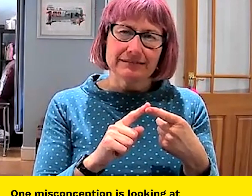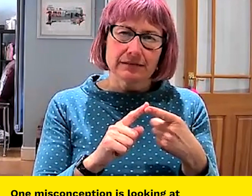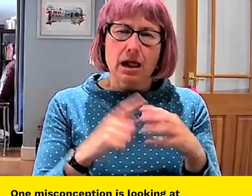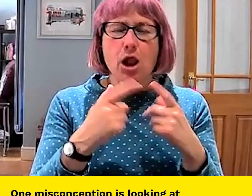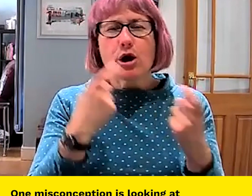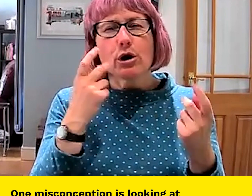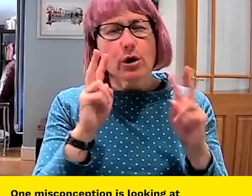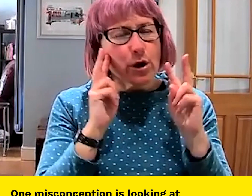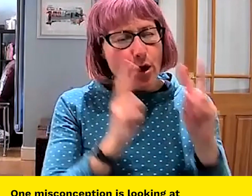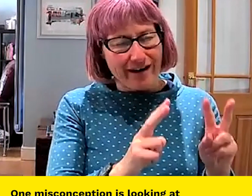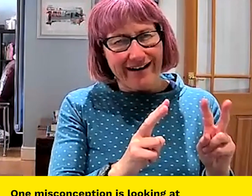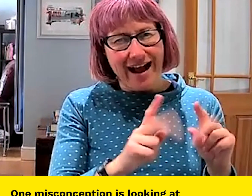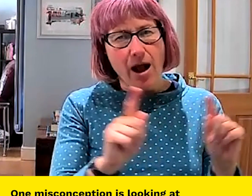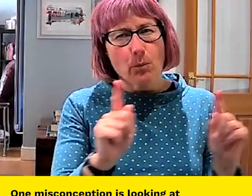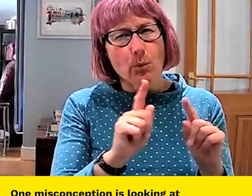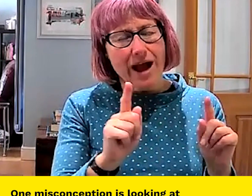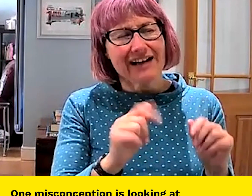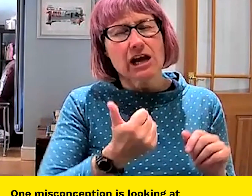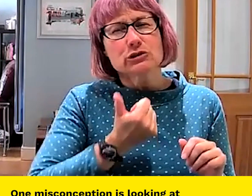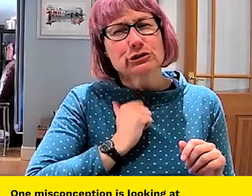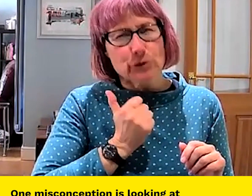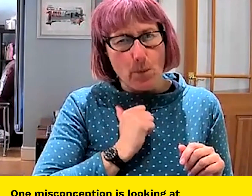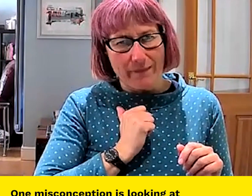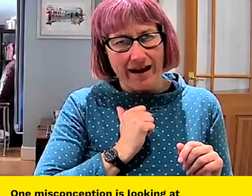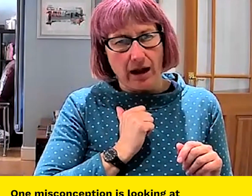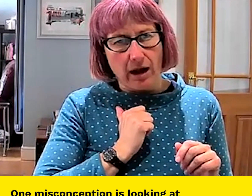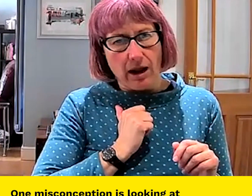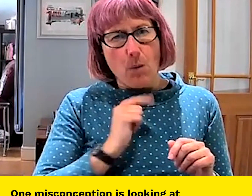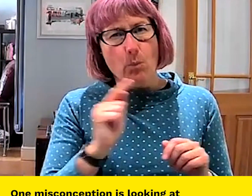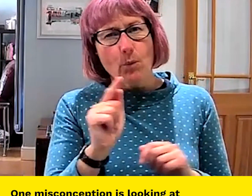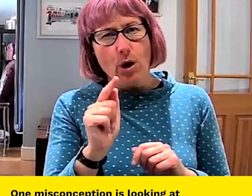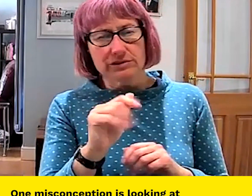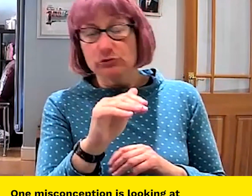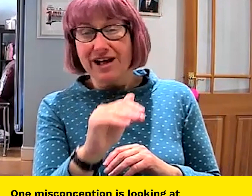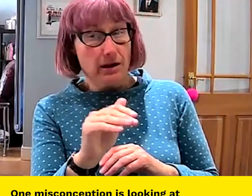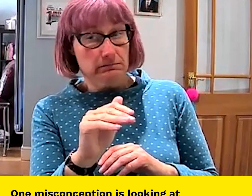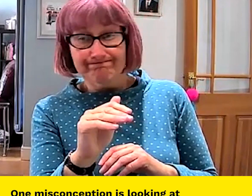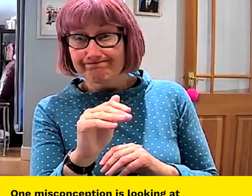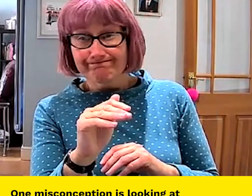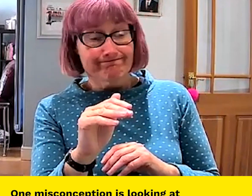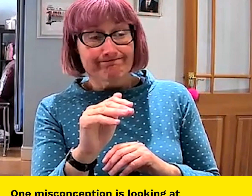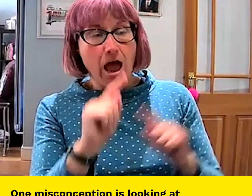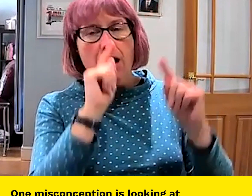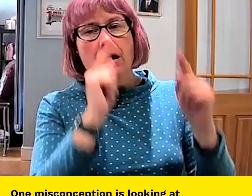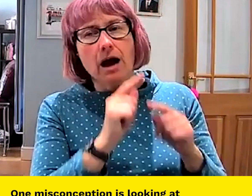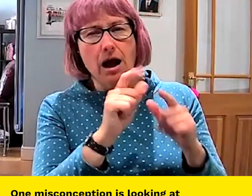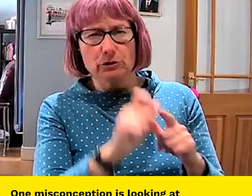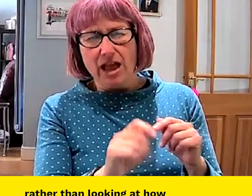One misconception is looking at and assuming what the child can't do,